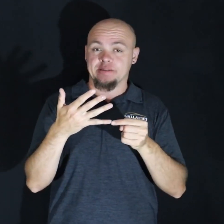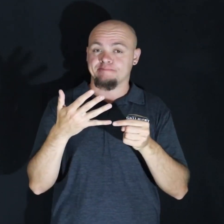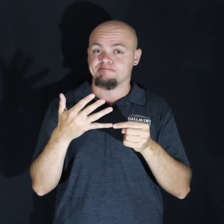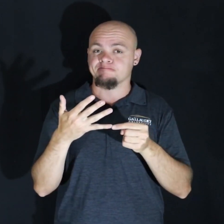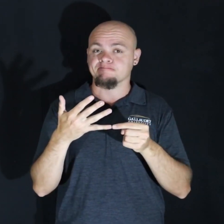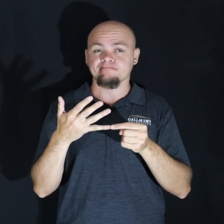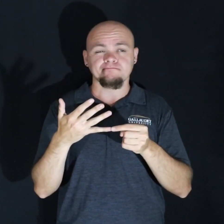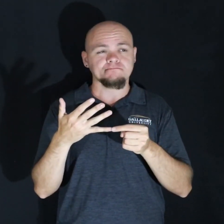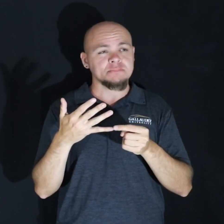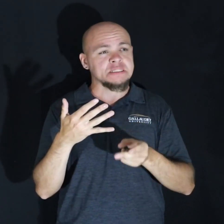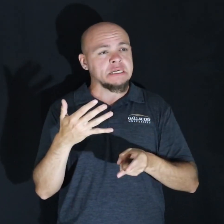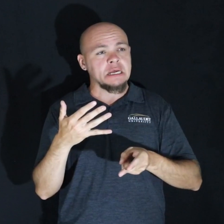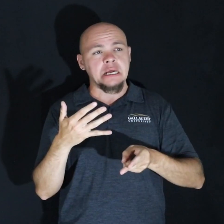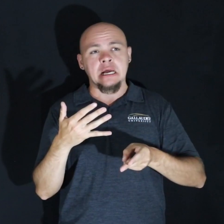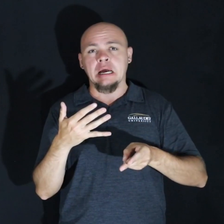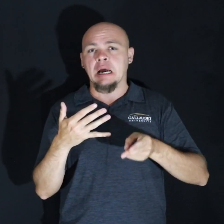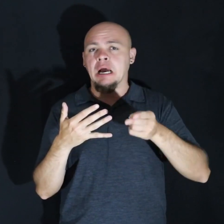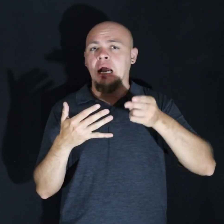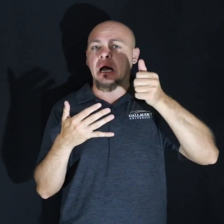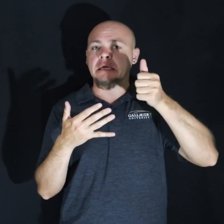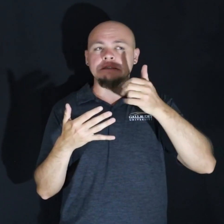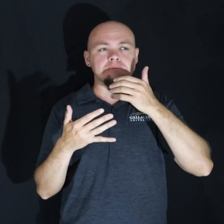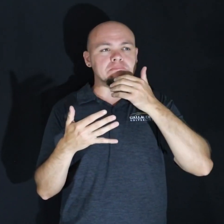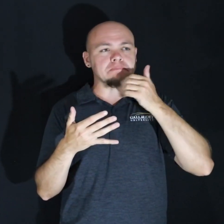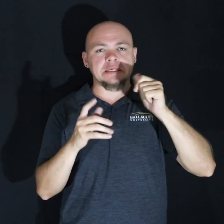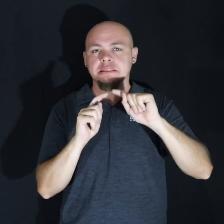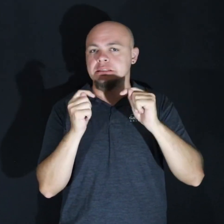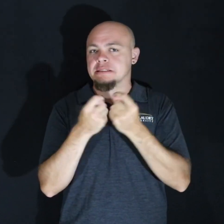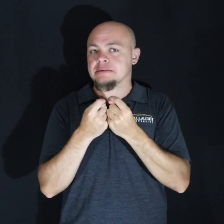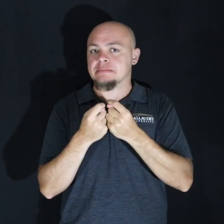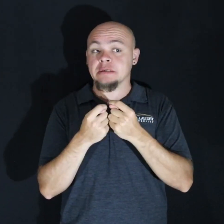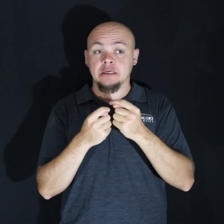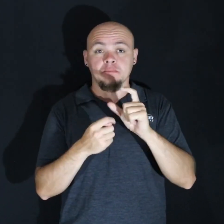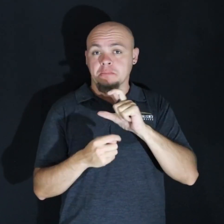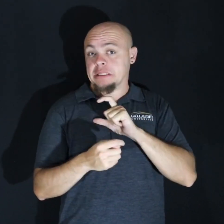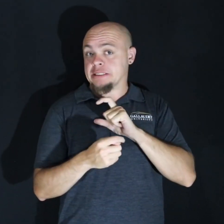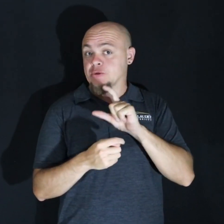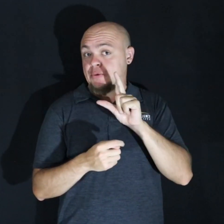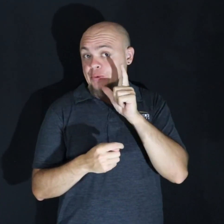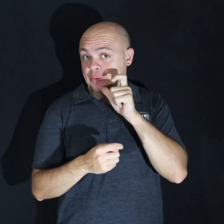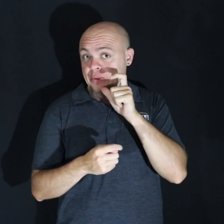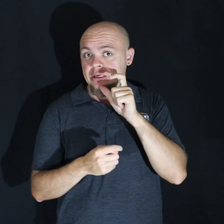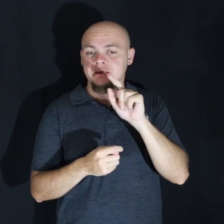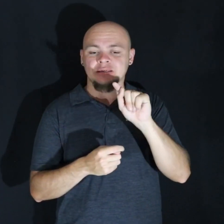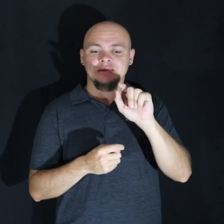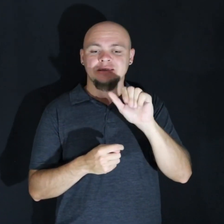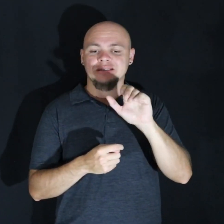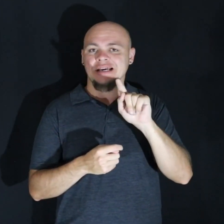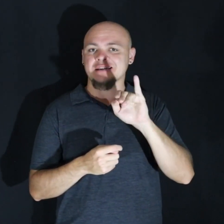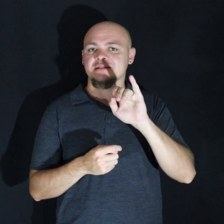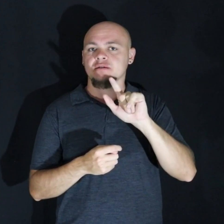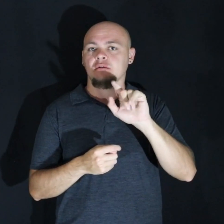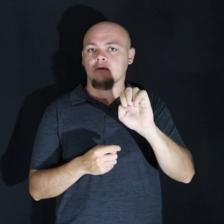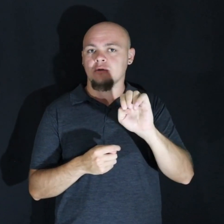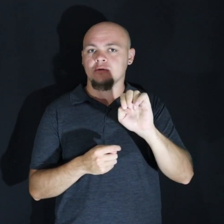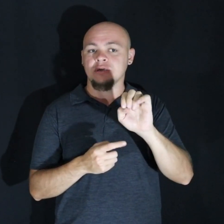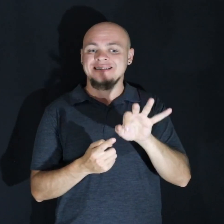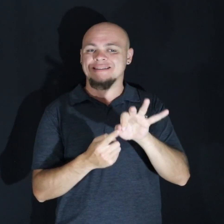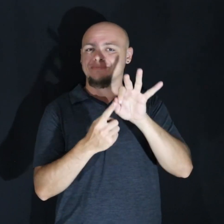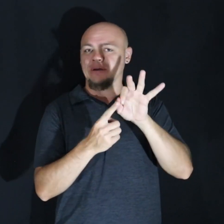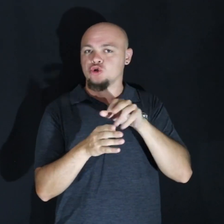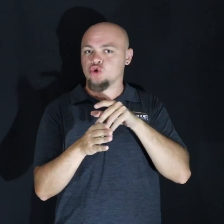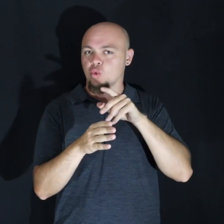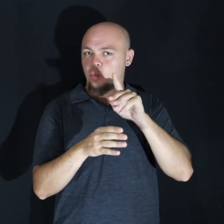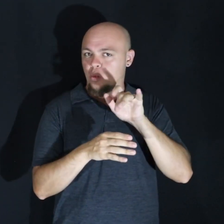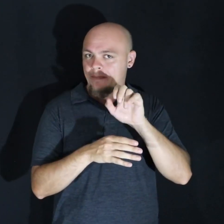the highest performing unit in the police service is the Tactical and Rescue Unit, otherwise known as Special Weapons and Tactics,